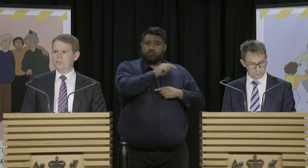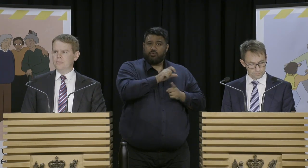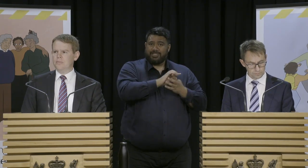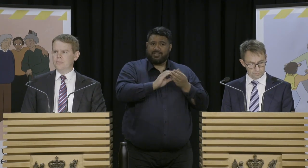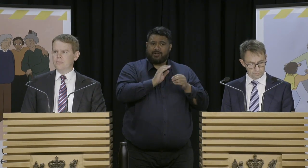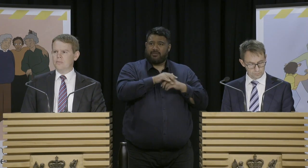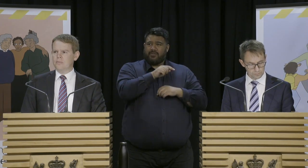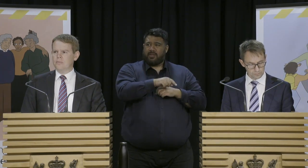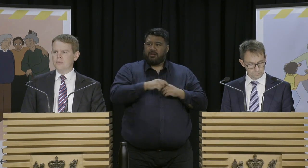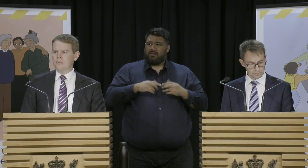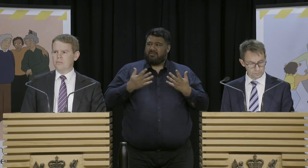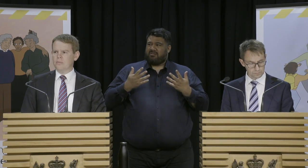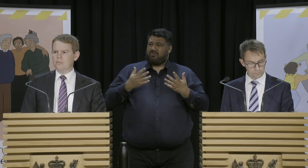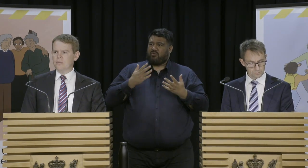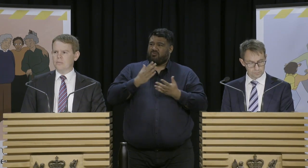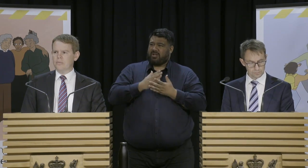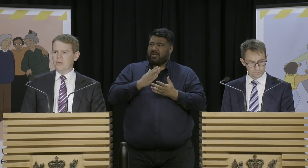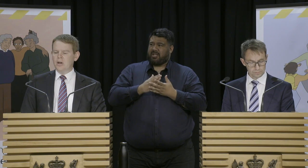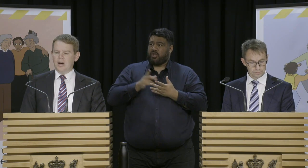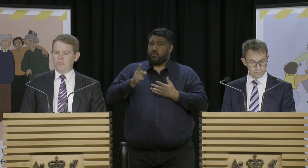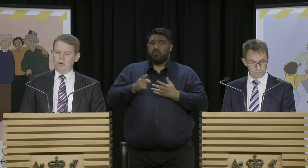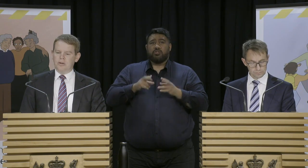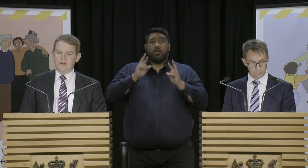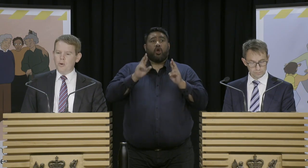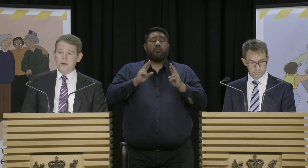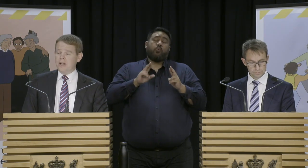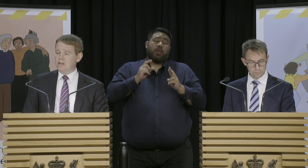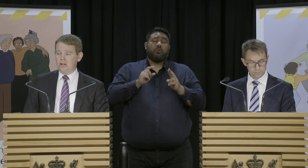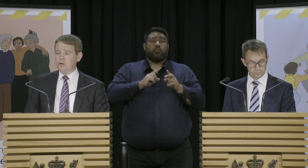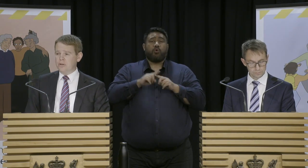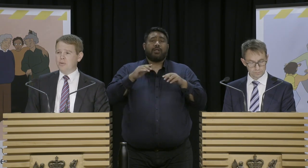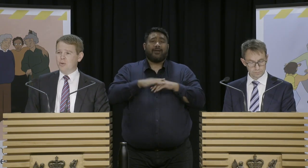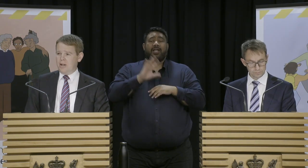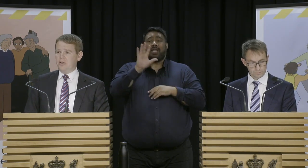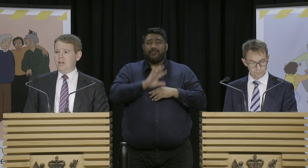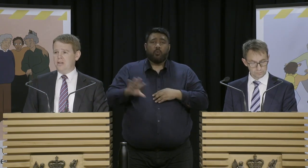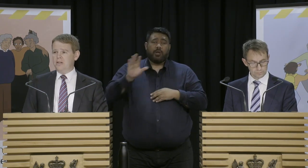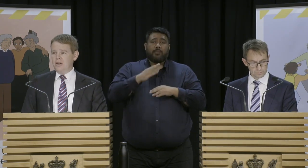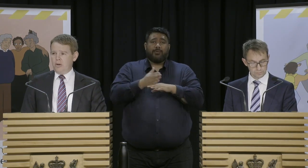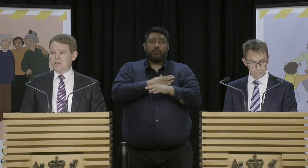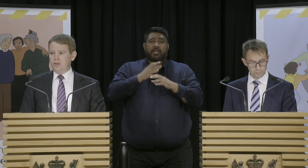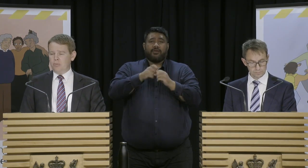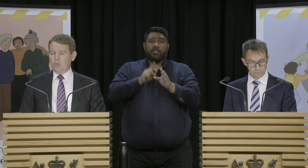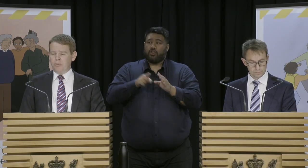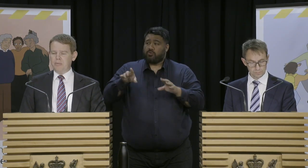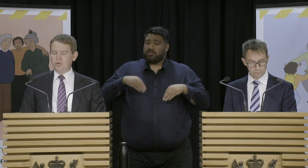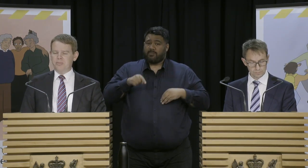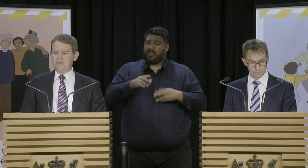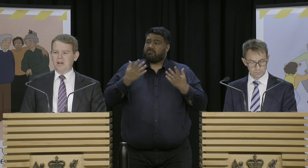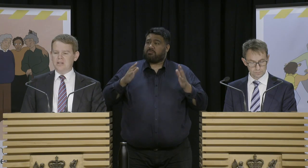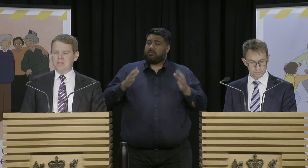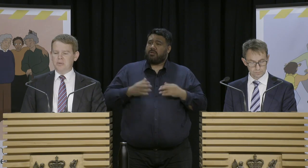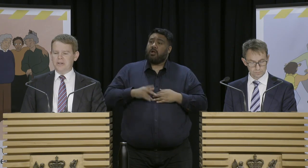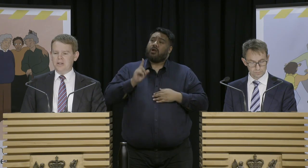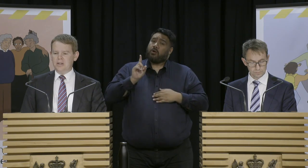a case of, well, if everyone gets vaccinated by the end of the year, it's fine? Look, there will be unders and overs between now and the end of the year, absolutely, and we want people to